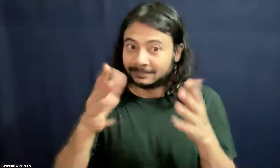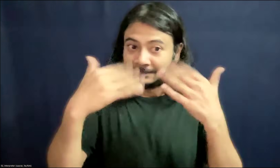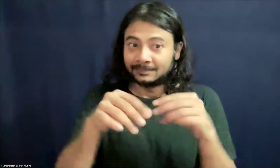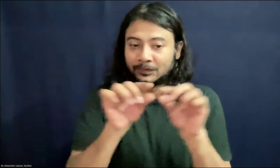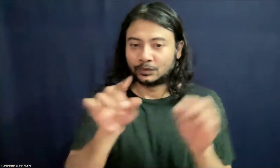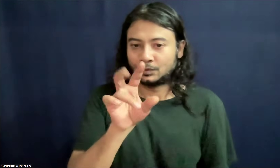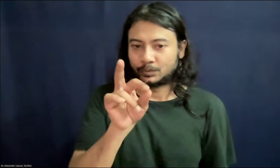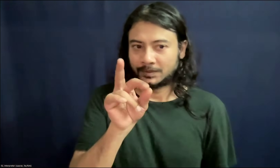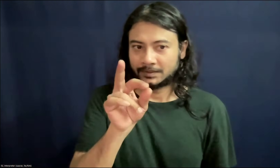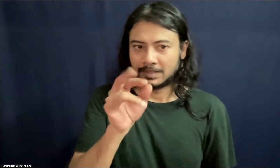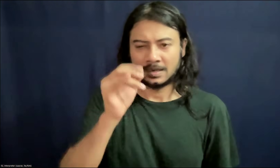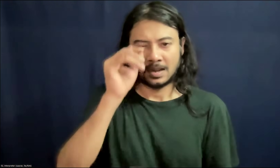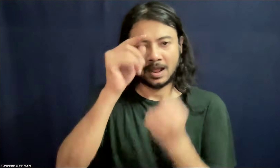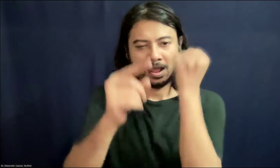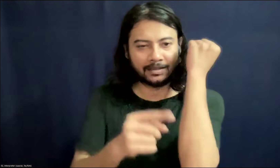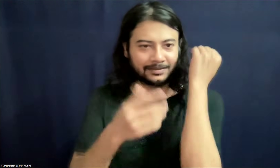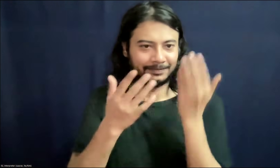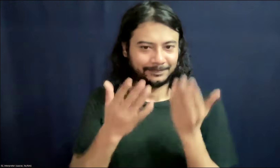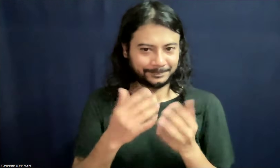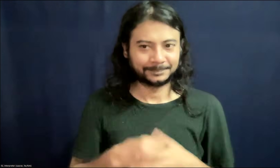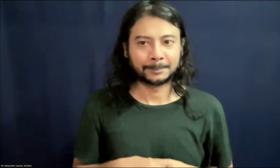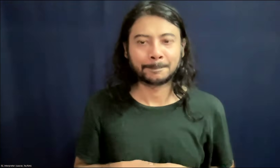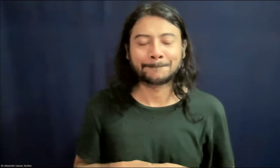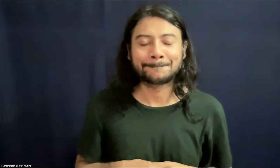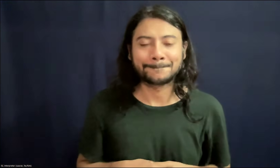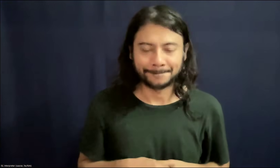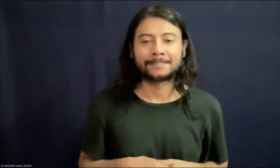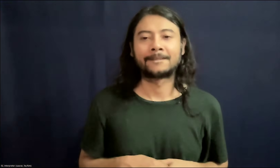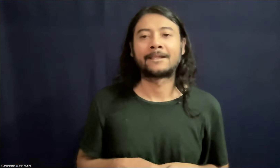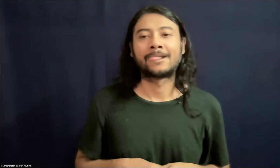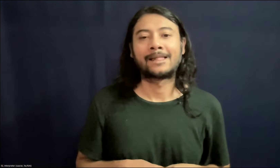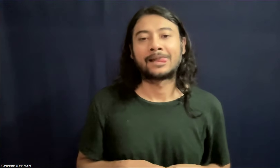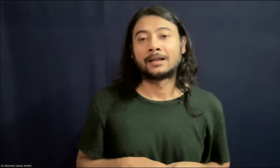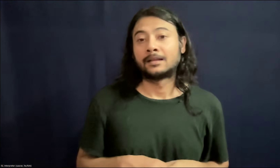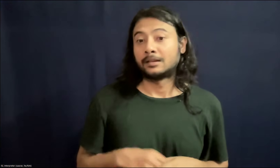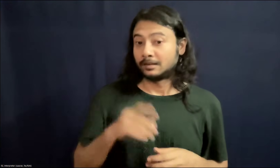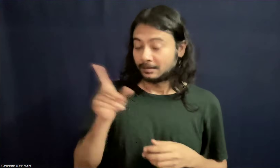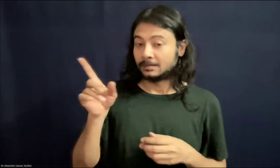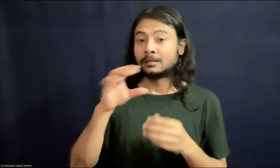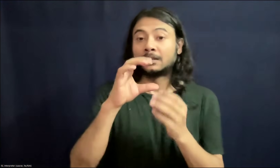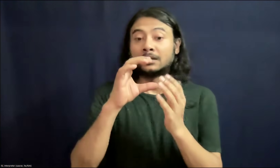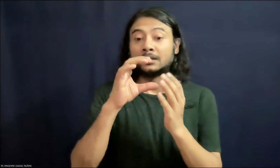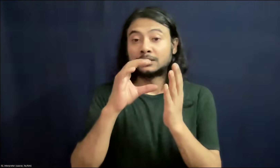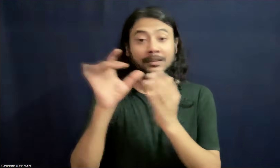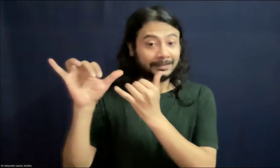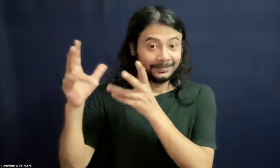So in this verse, Krishna is saying that this is a very, whatever knowledge he is given in chapter